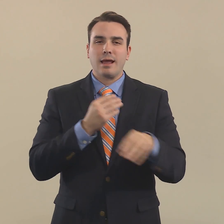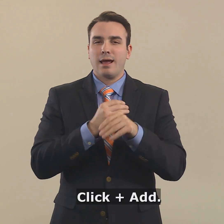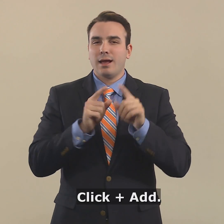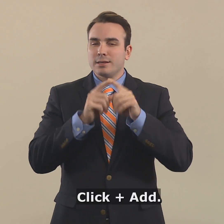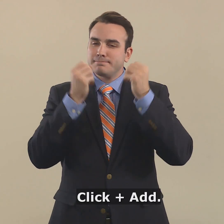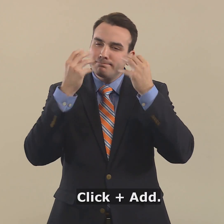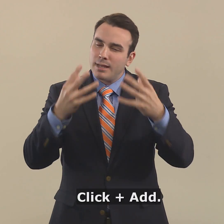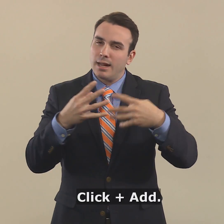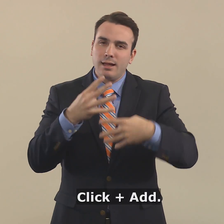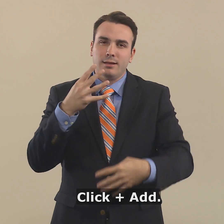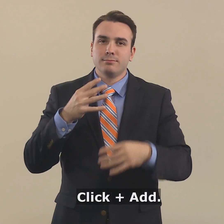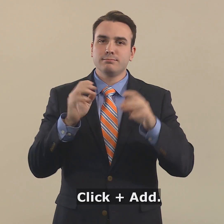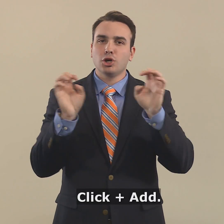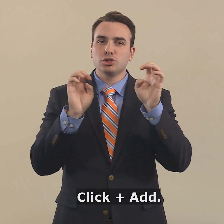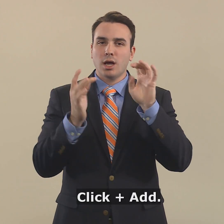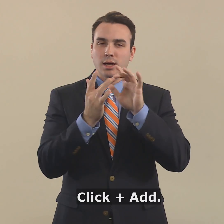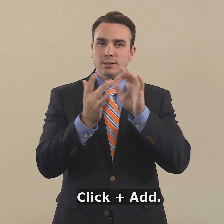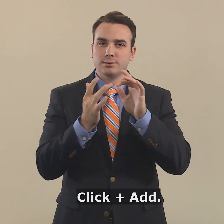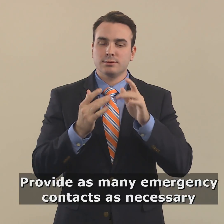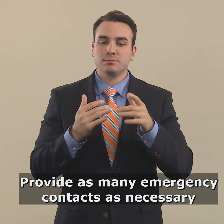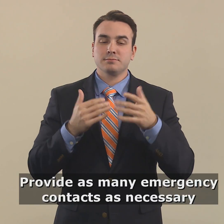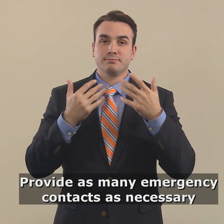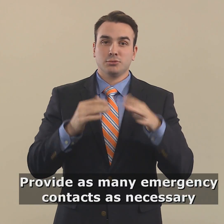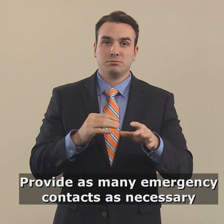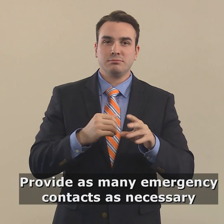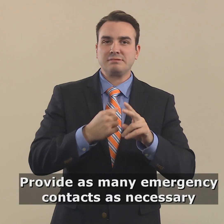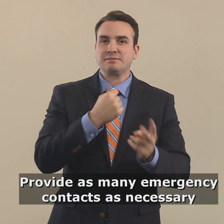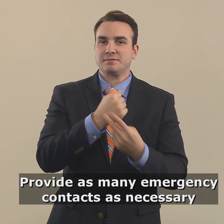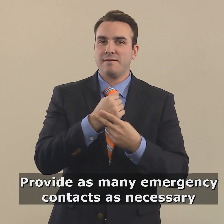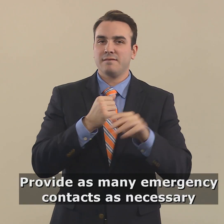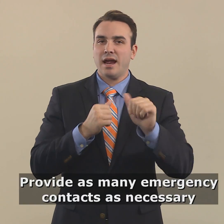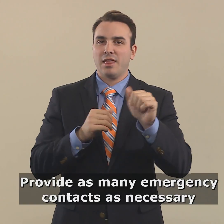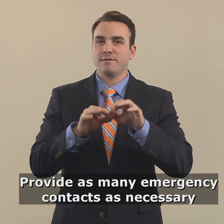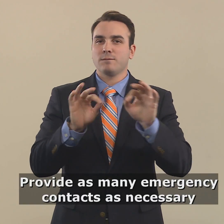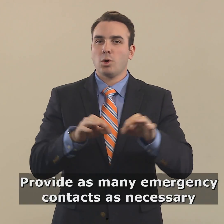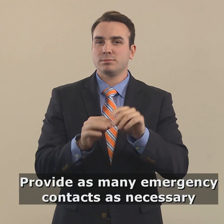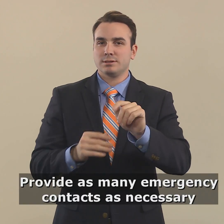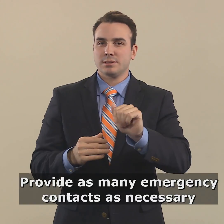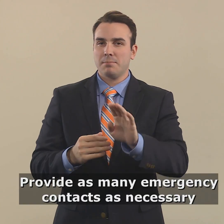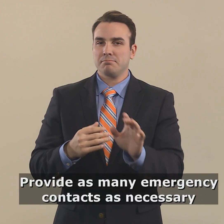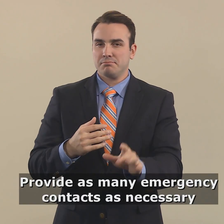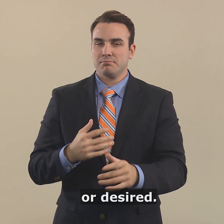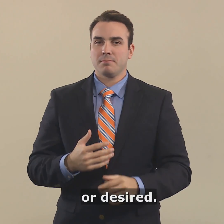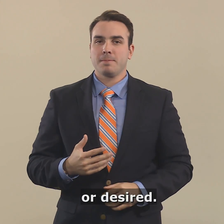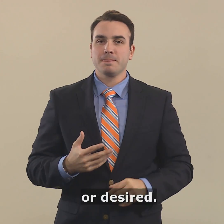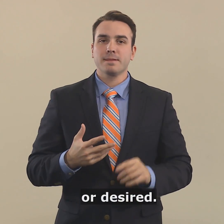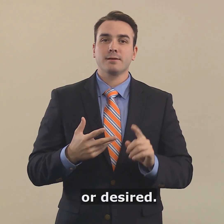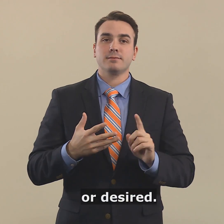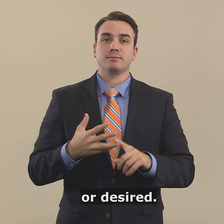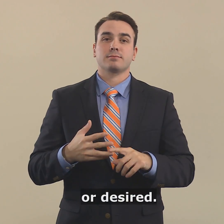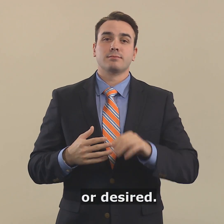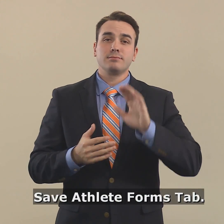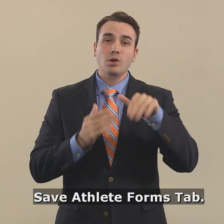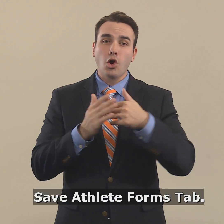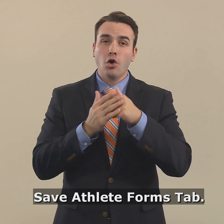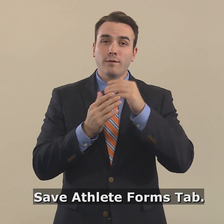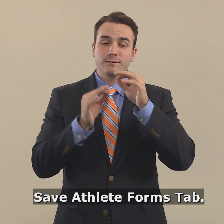Click plus Add. Provide as many emergency contacts as necessary or desired. Save Athlete Forms